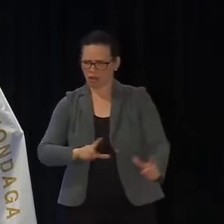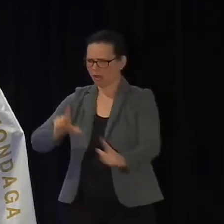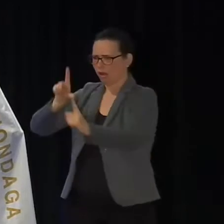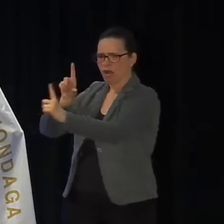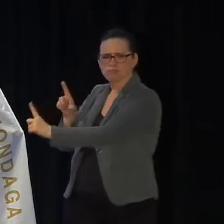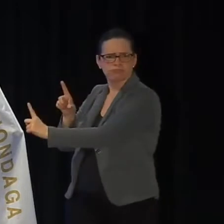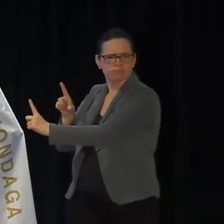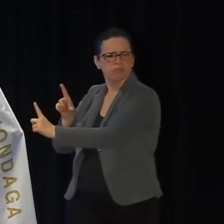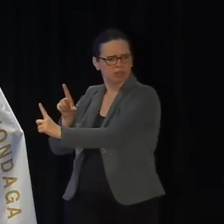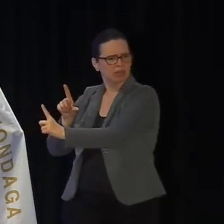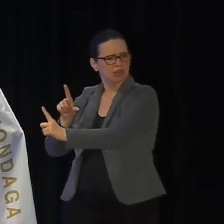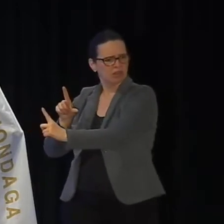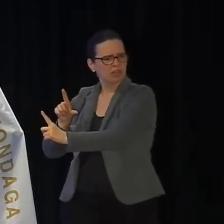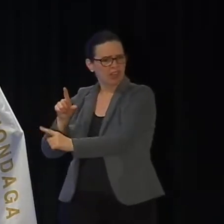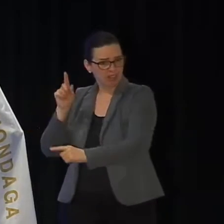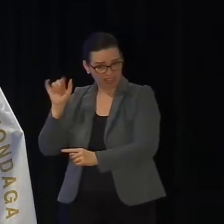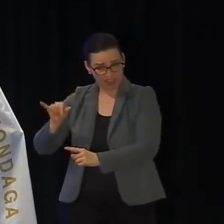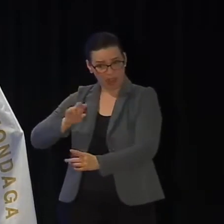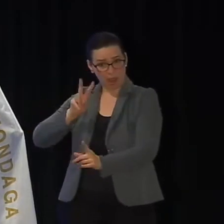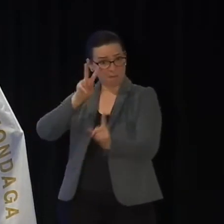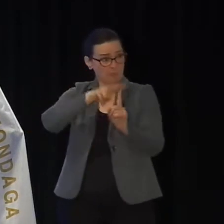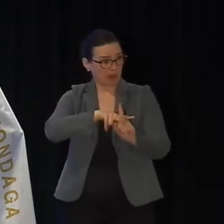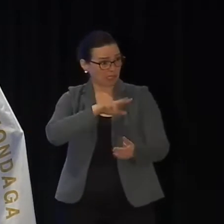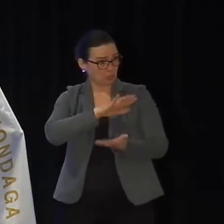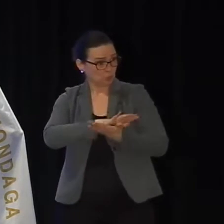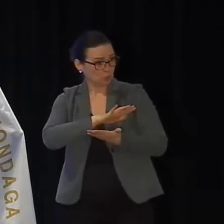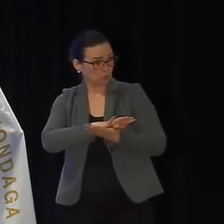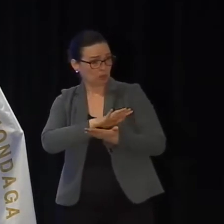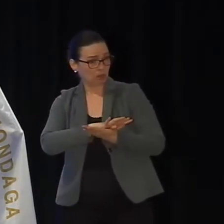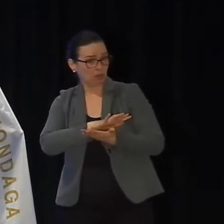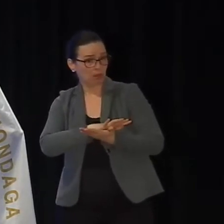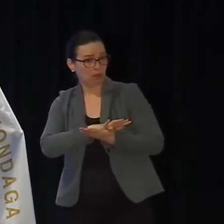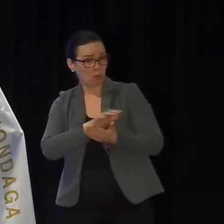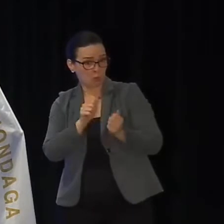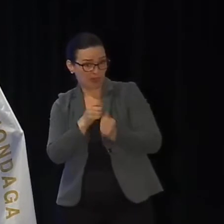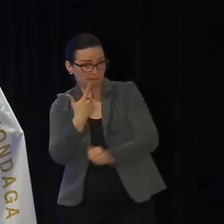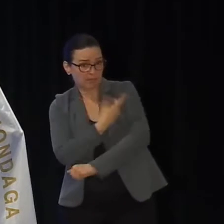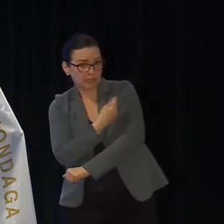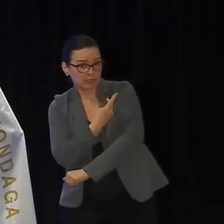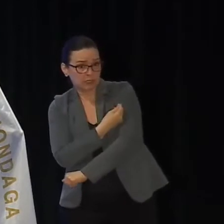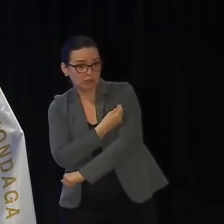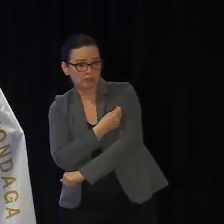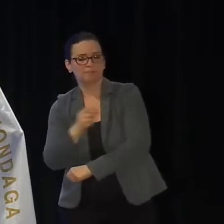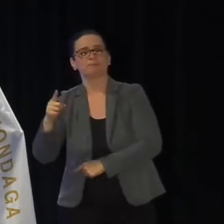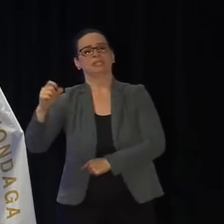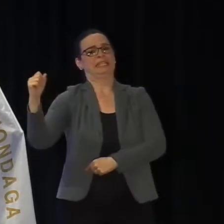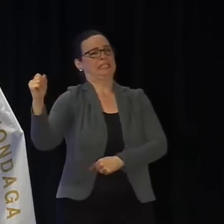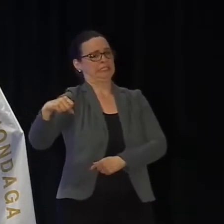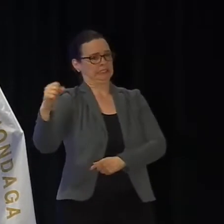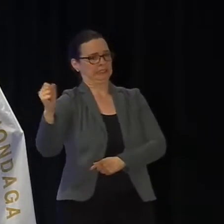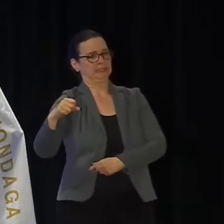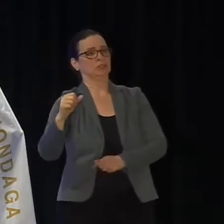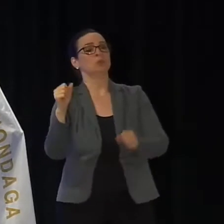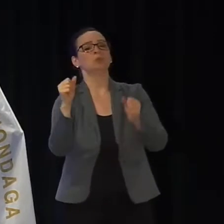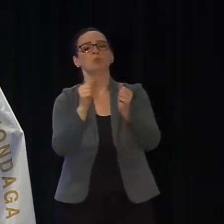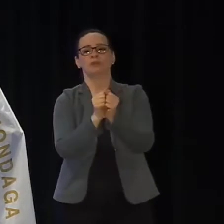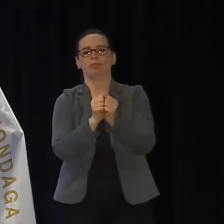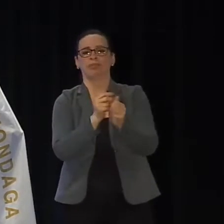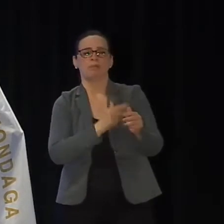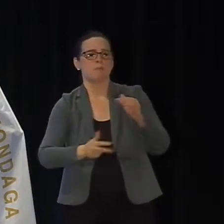with schools, but with a vaccine focus? You can, and we have the mobile teams that you can do that. Again, a lot of it depends on